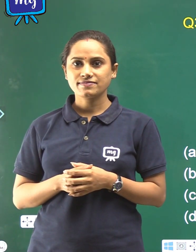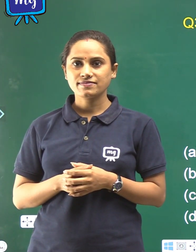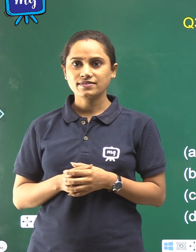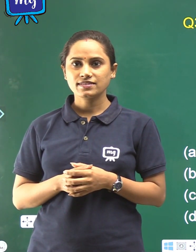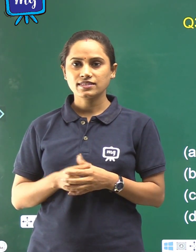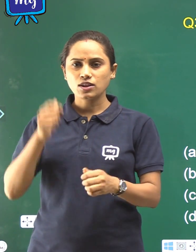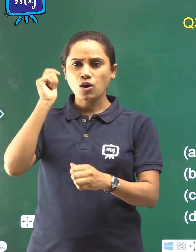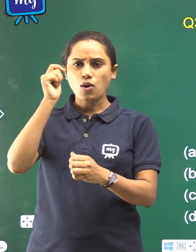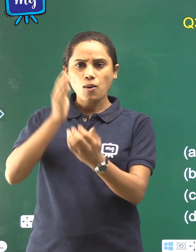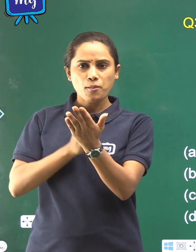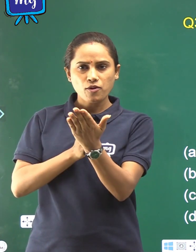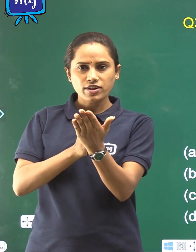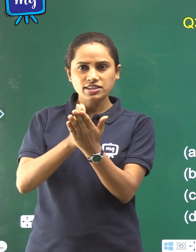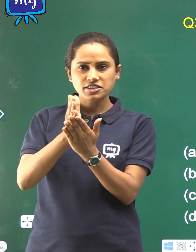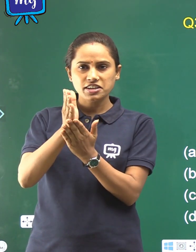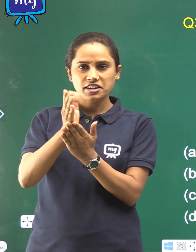professionally built.